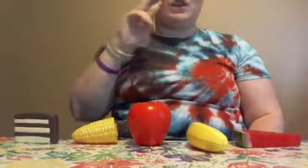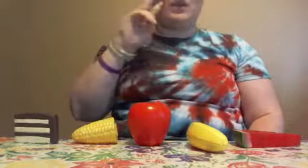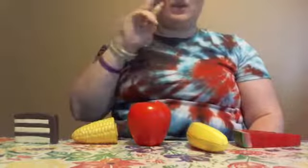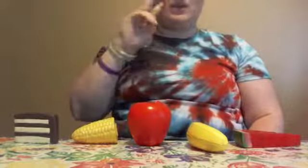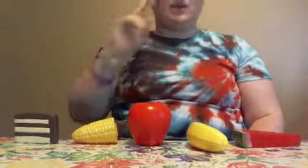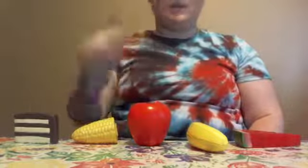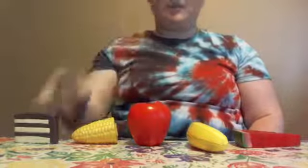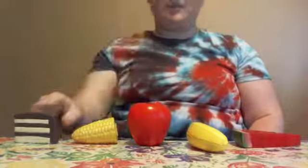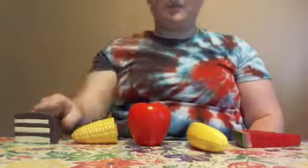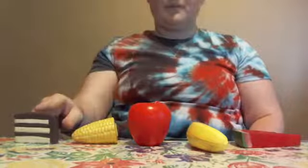vegetable,